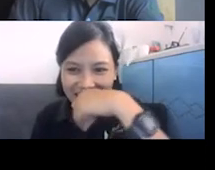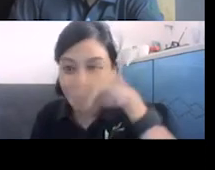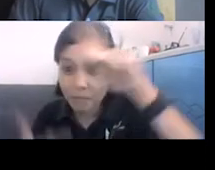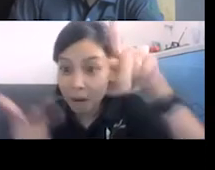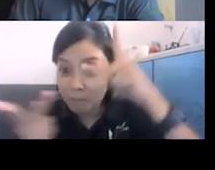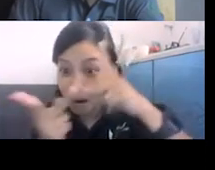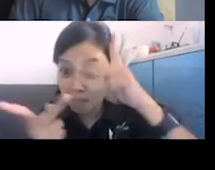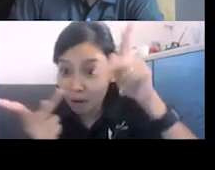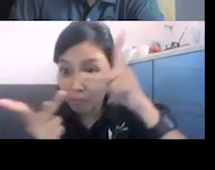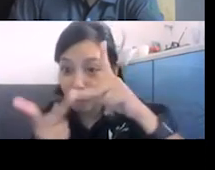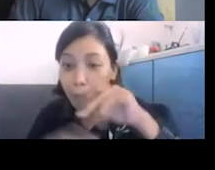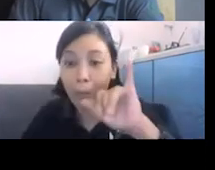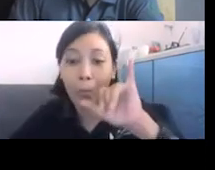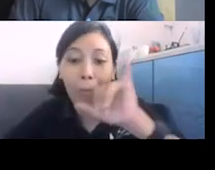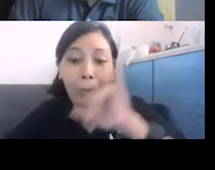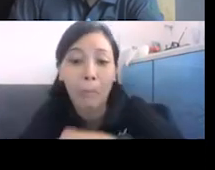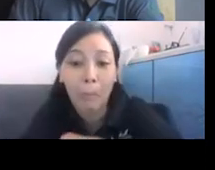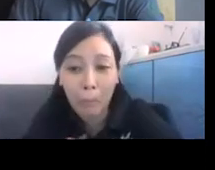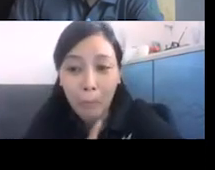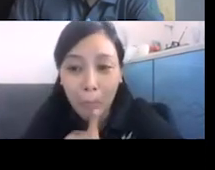have been the other way around.